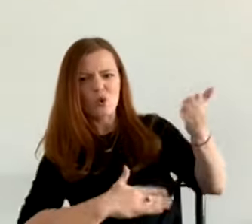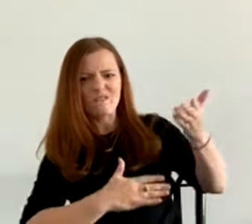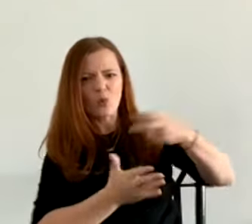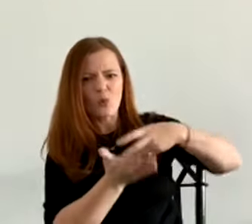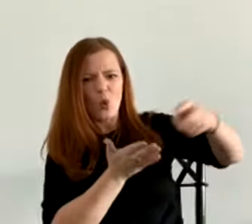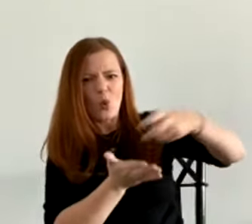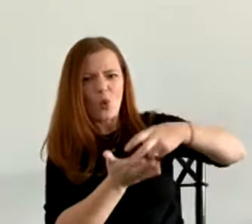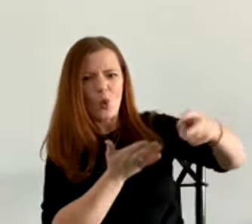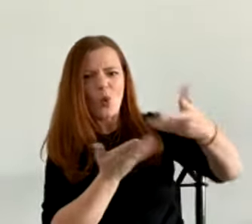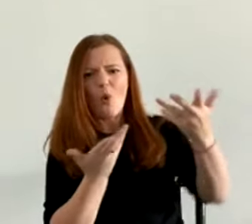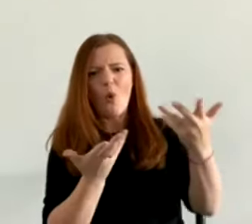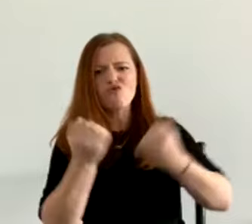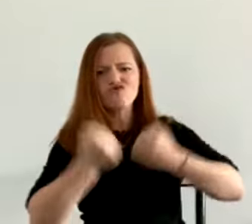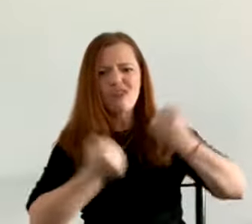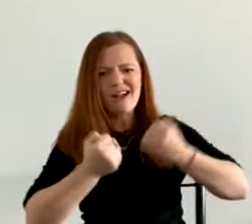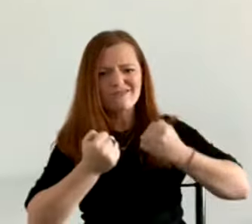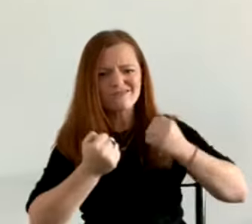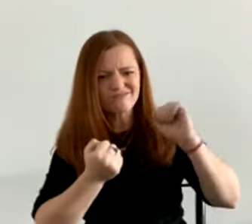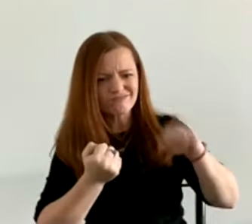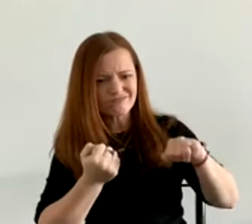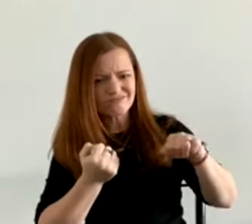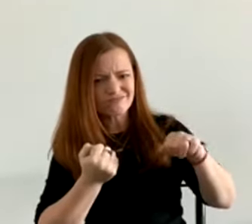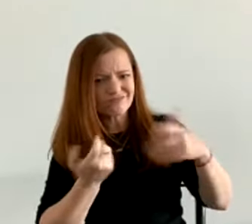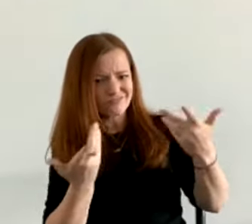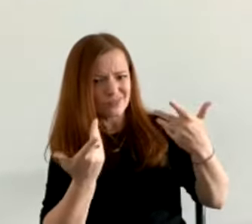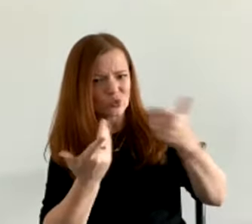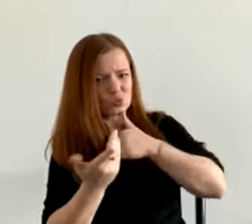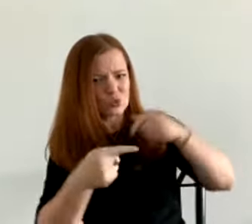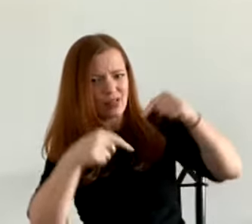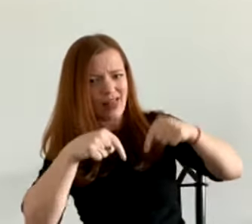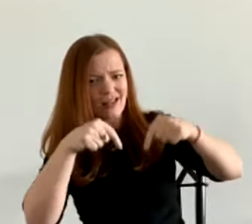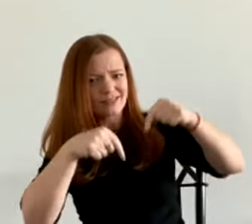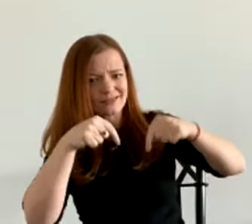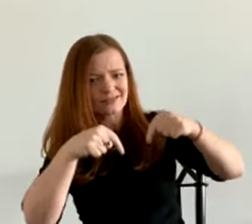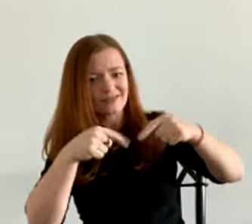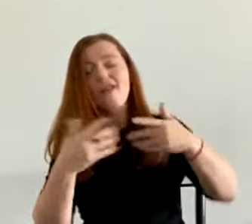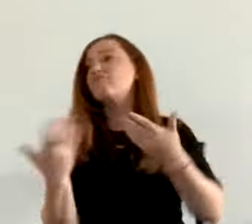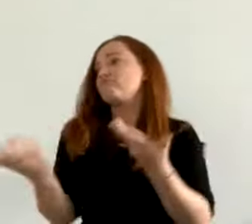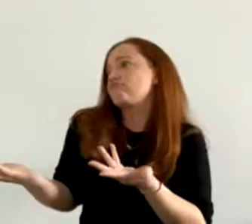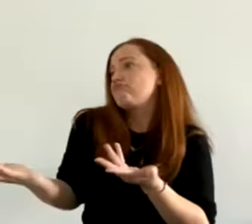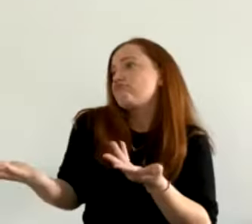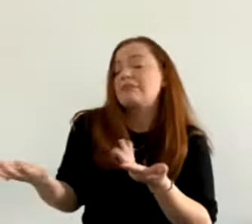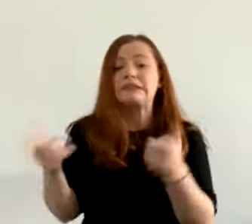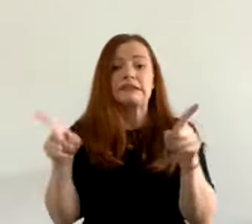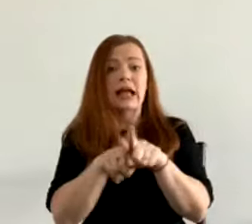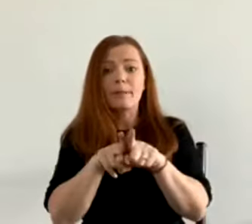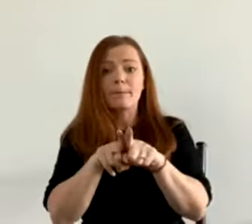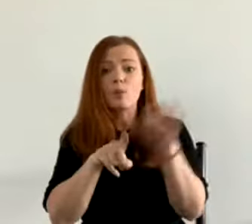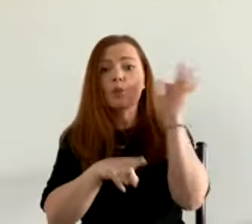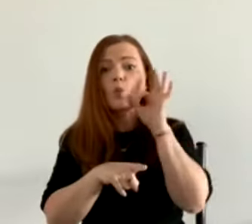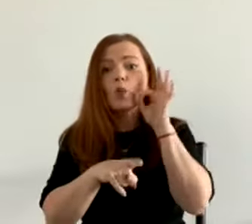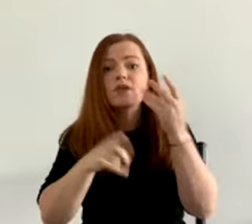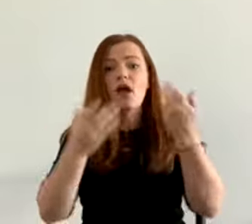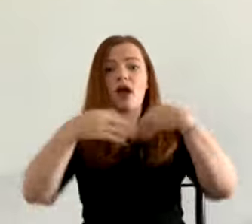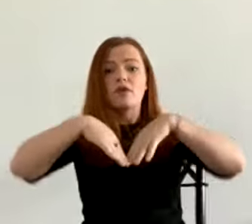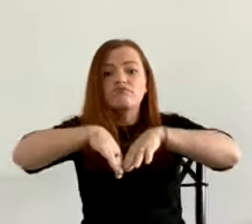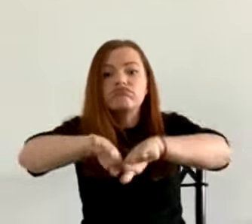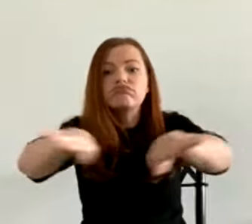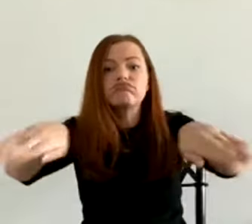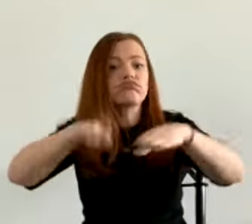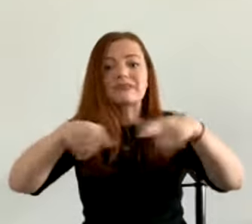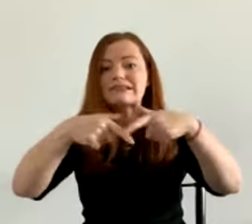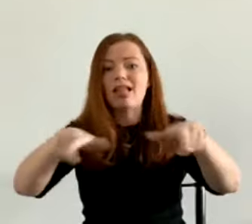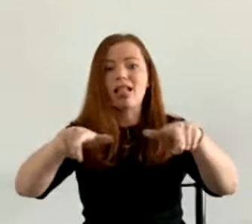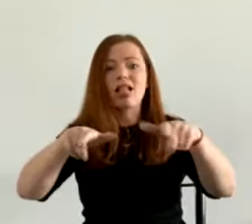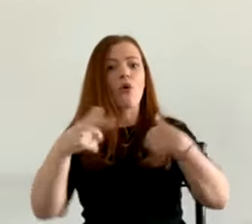say I go for a run, because when I get in the water, I still go for a swim. And when I get in the car, I go